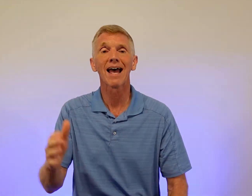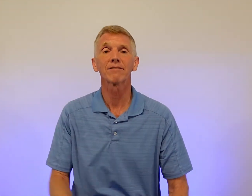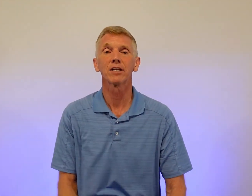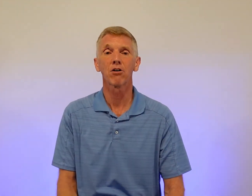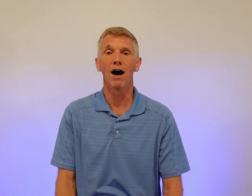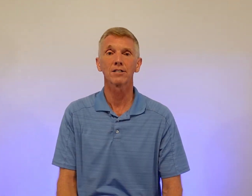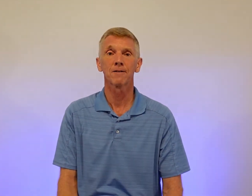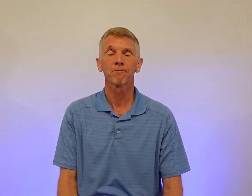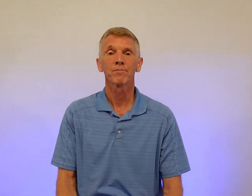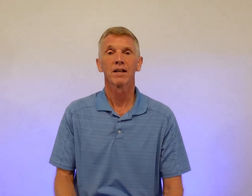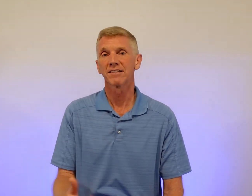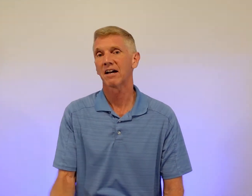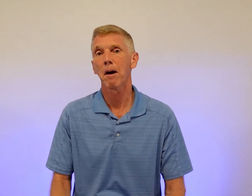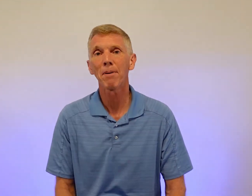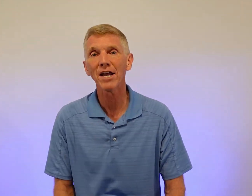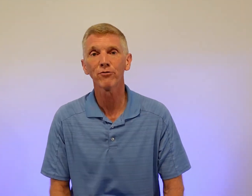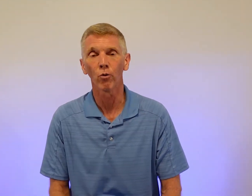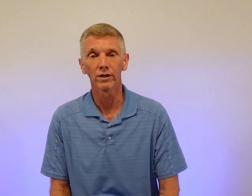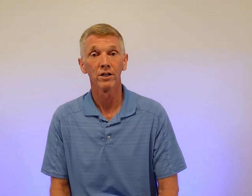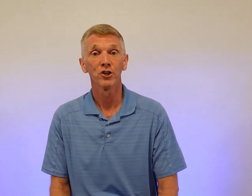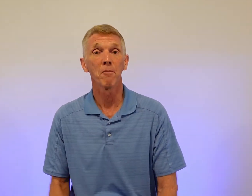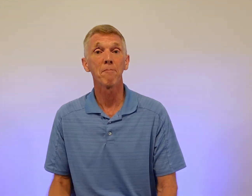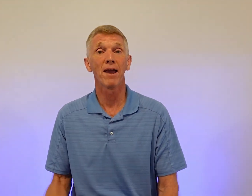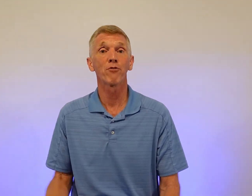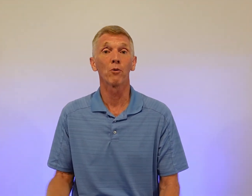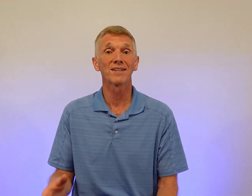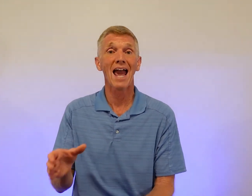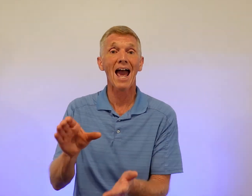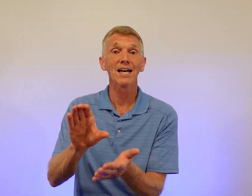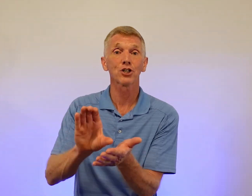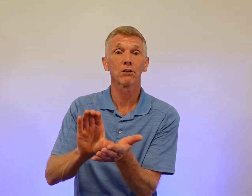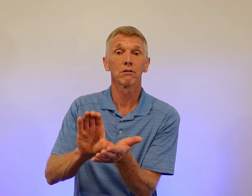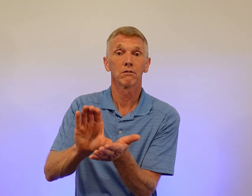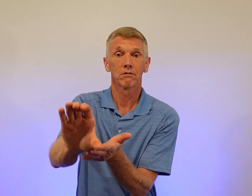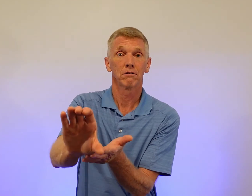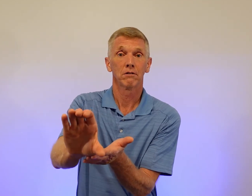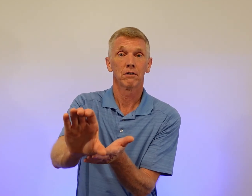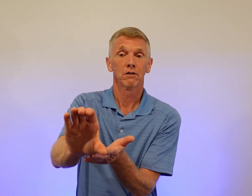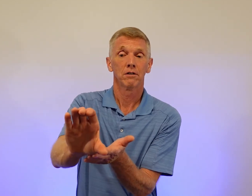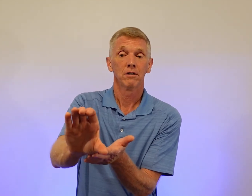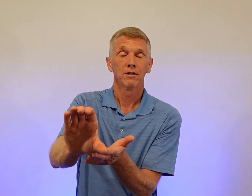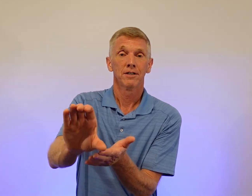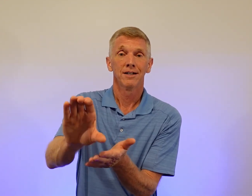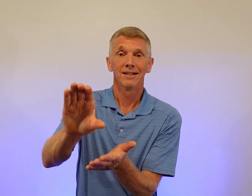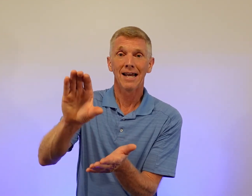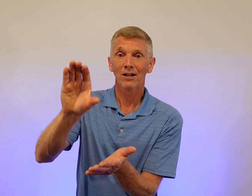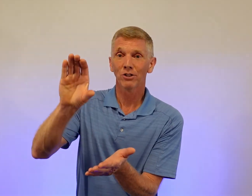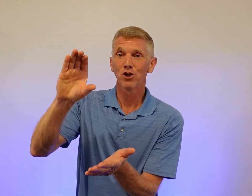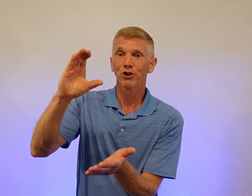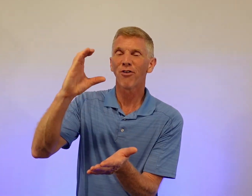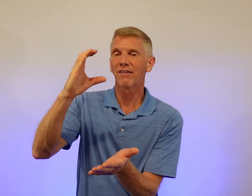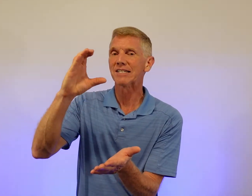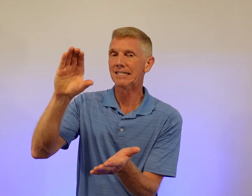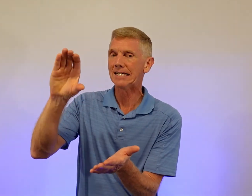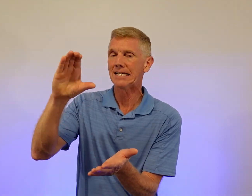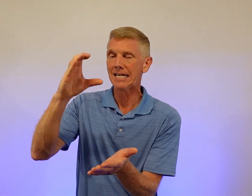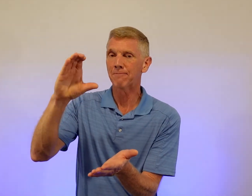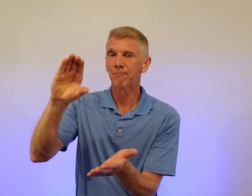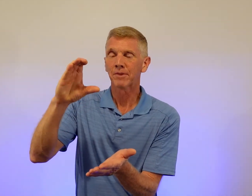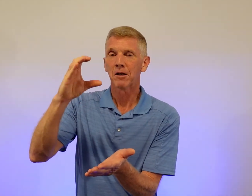thing cost? Let's talk about paying for it. You might pay for it with cash. Not only you're thinking this is a C, but